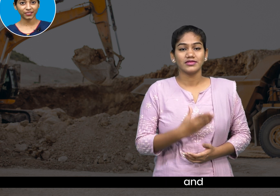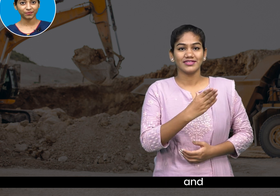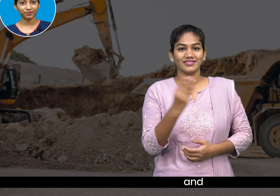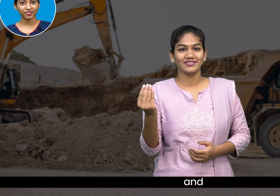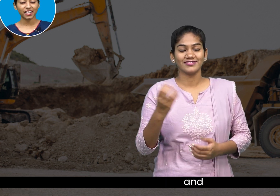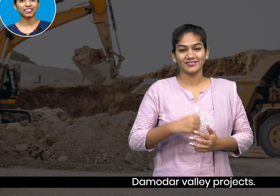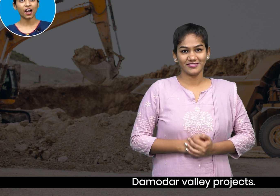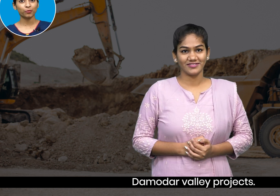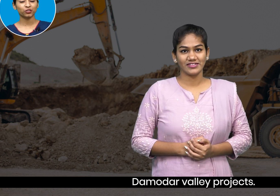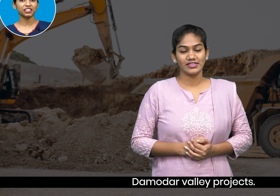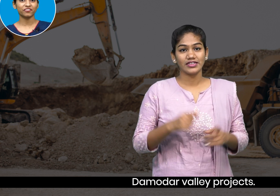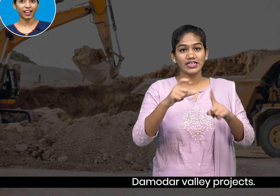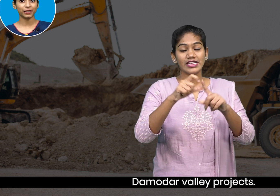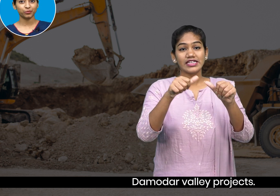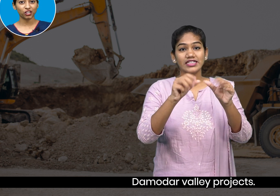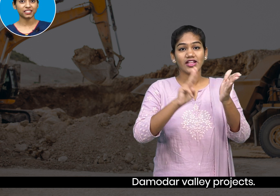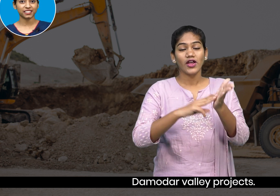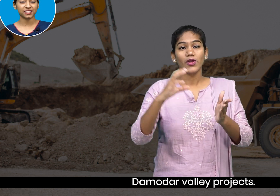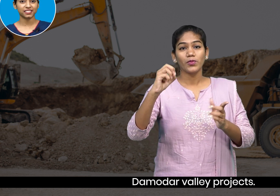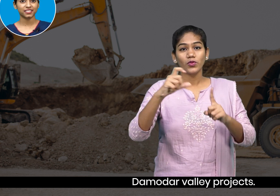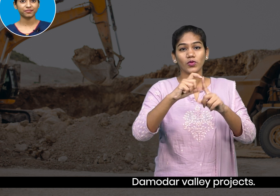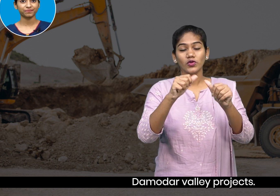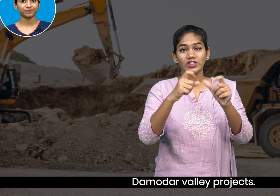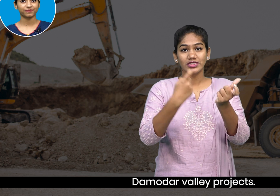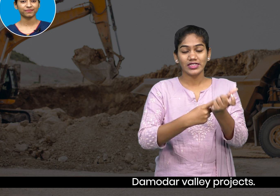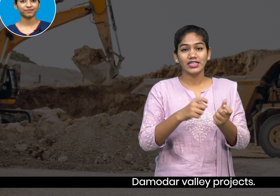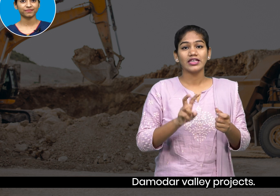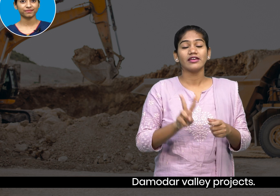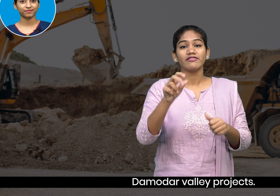and Damodar Valley projects.